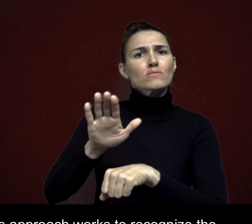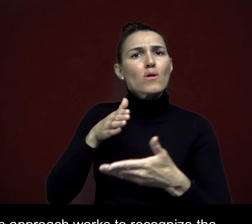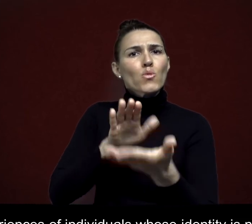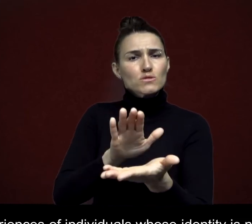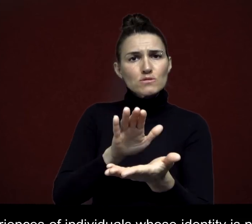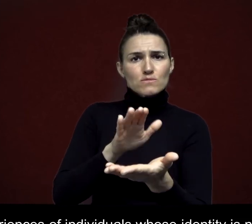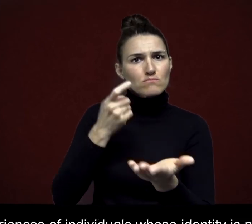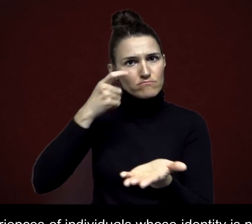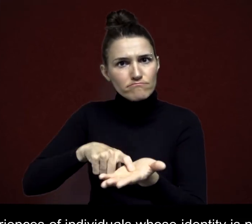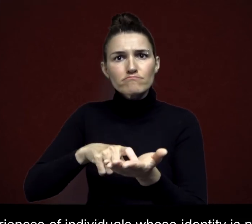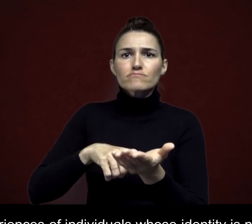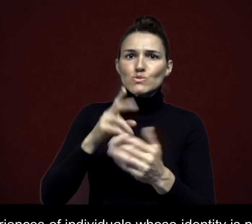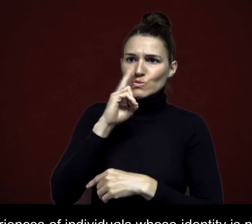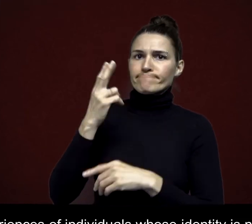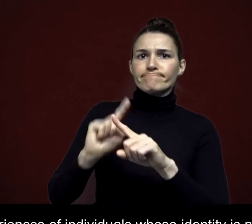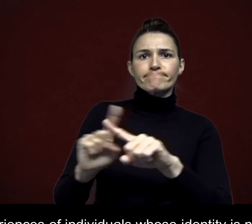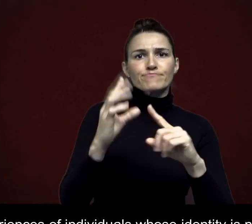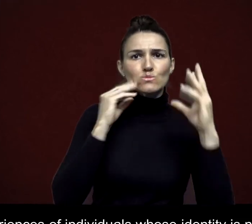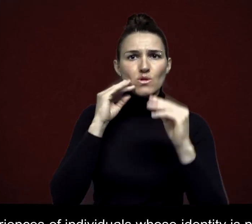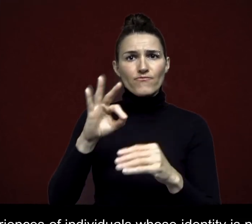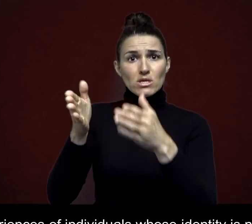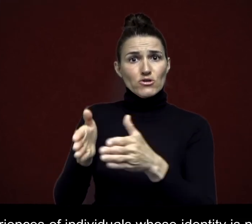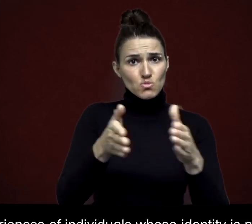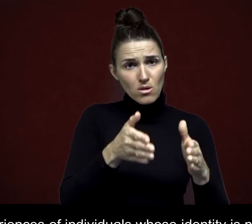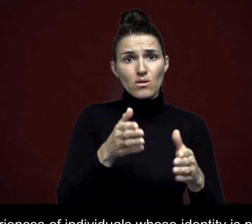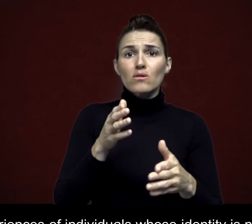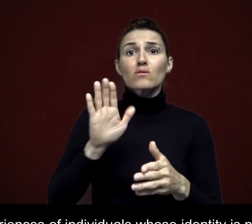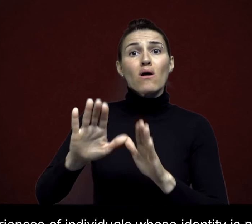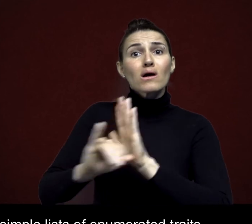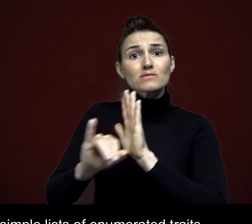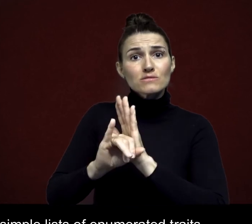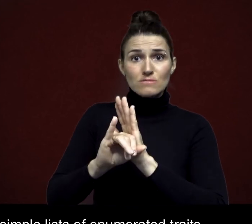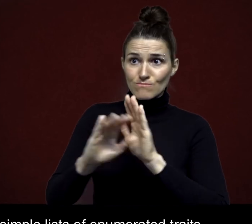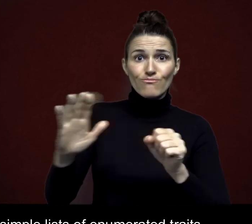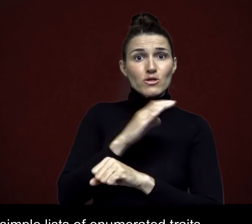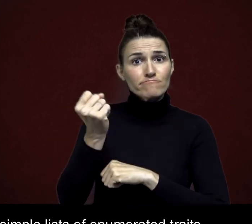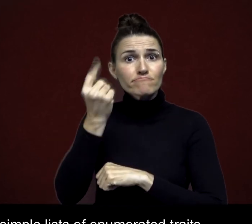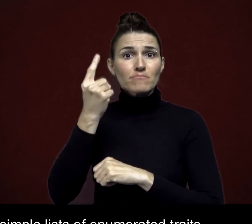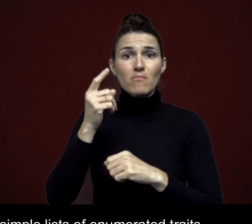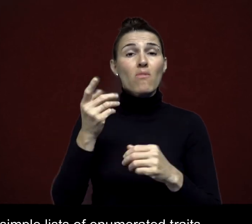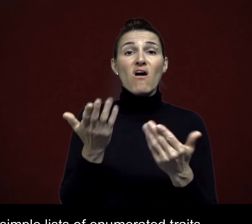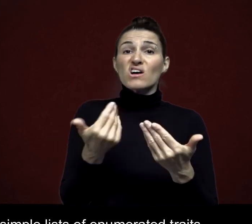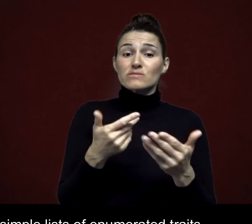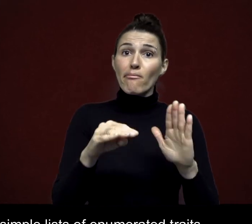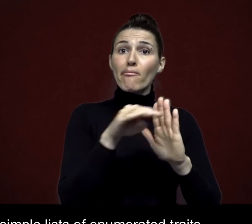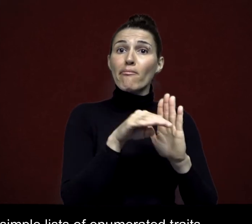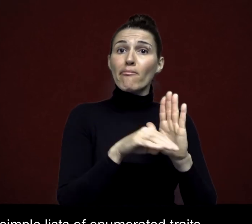the unique experiences of individuals whose identity is not captured by simple lists of enumerated